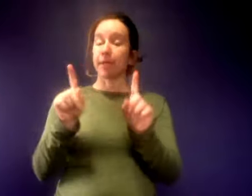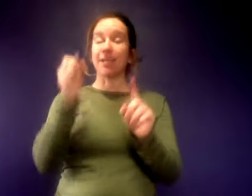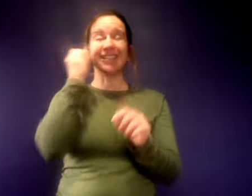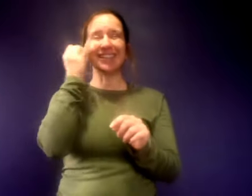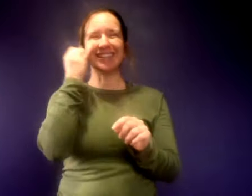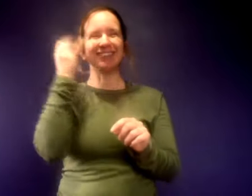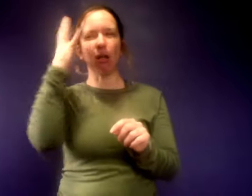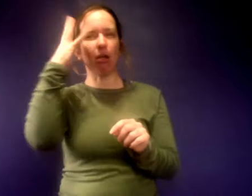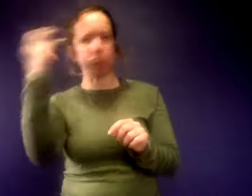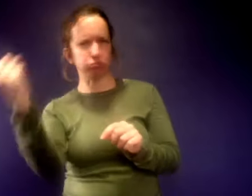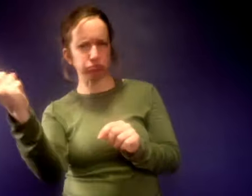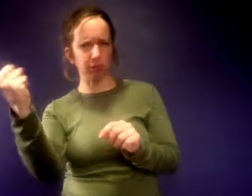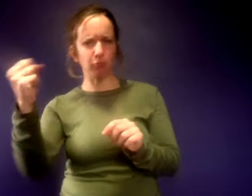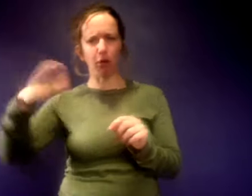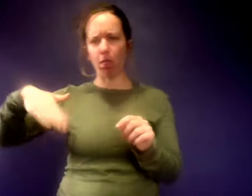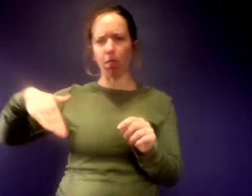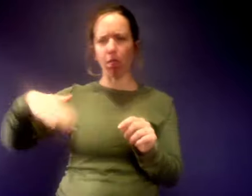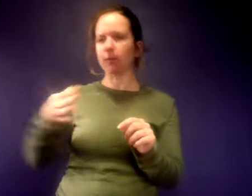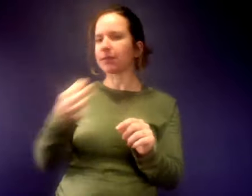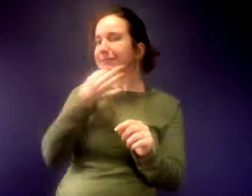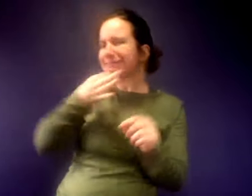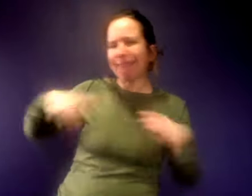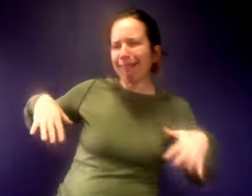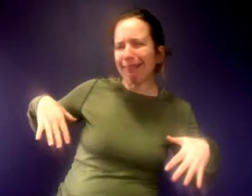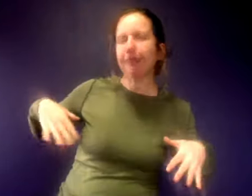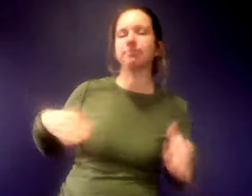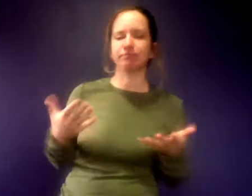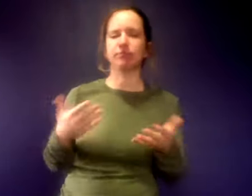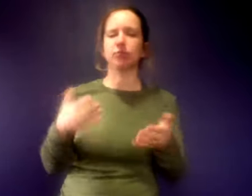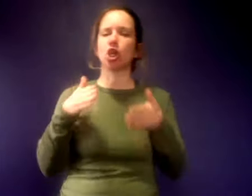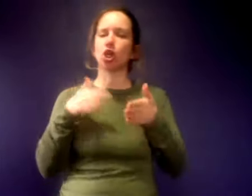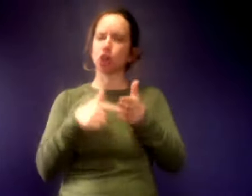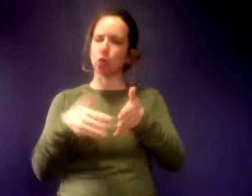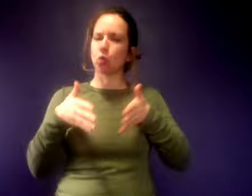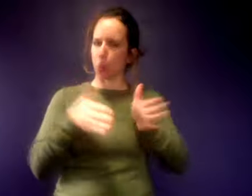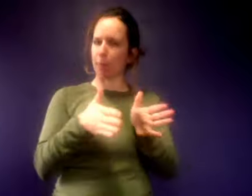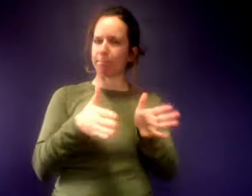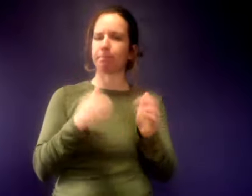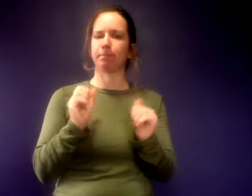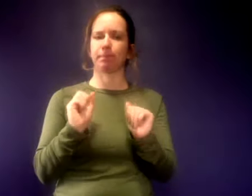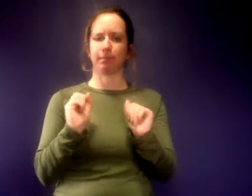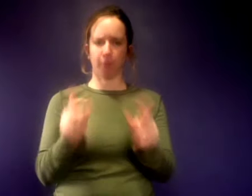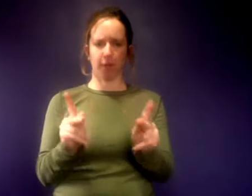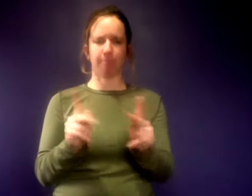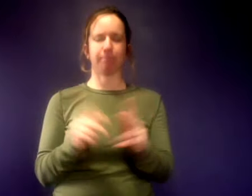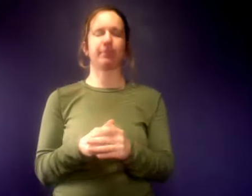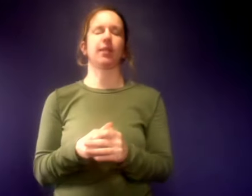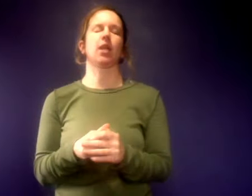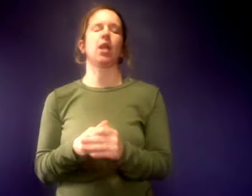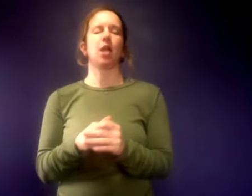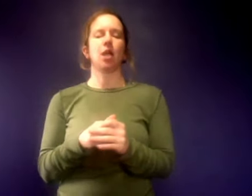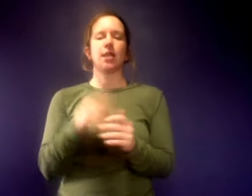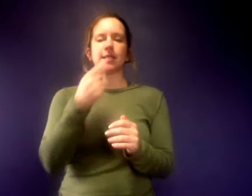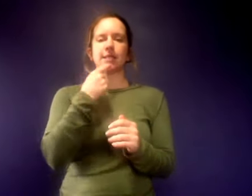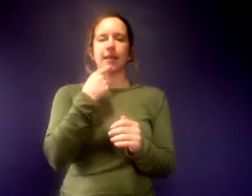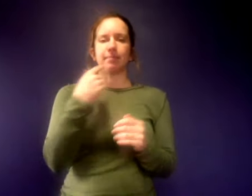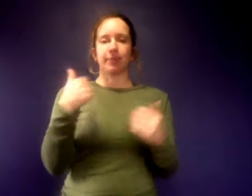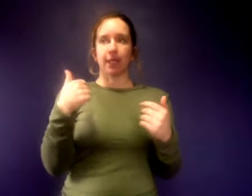or you haven't already mastered this. You say, well, if I have one, let's call that a